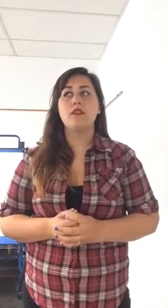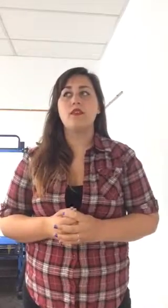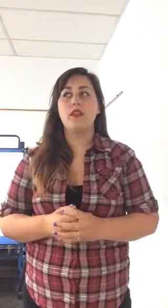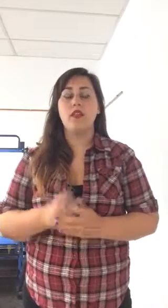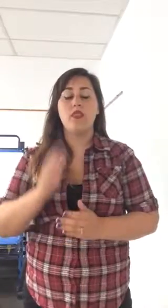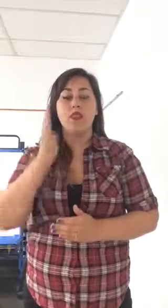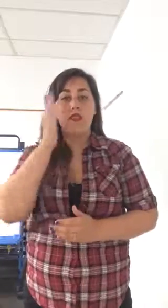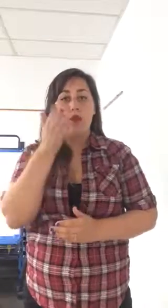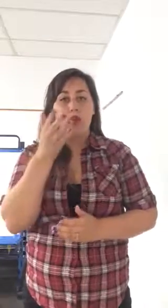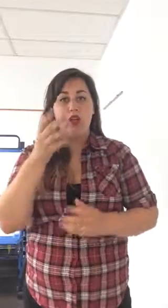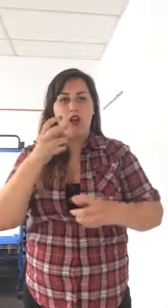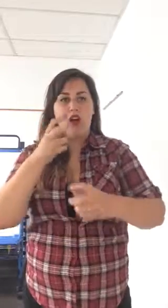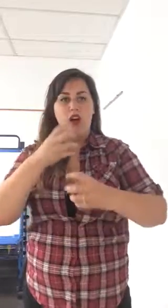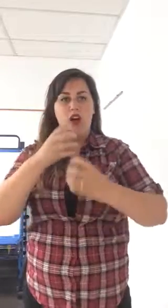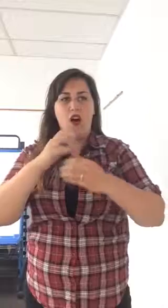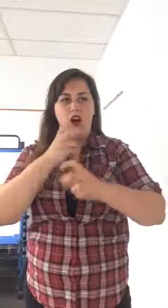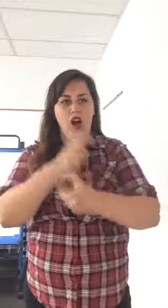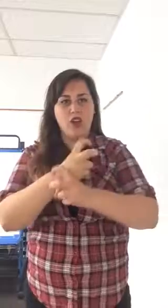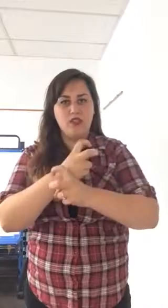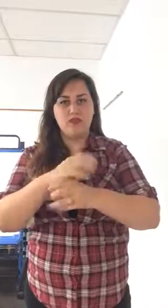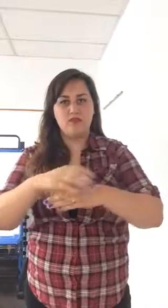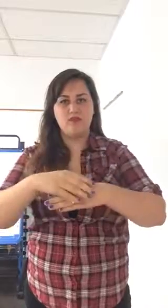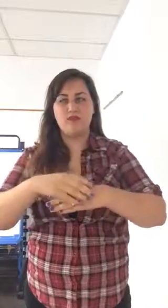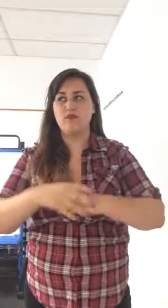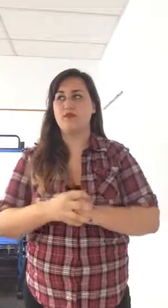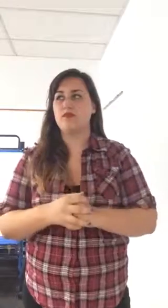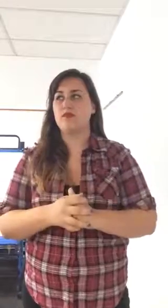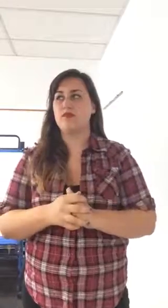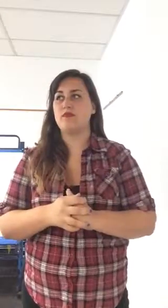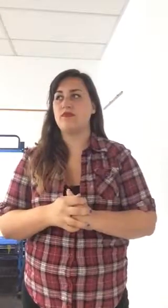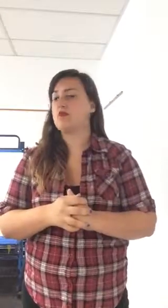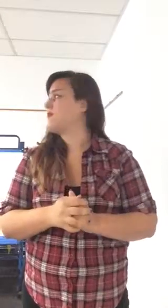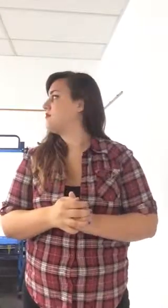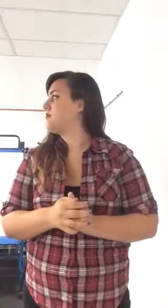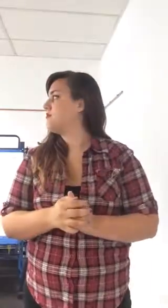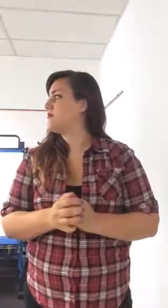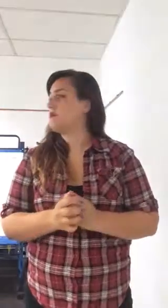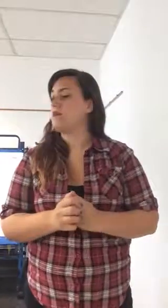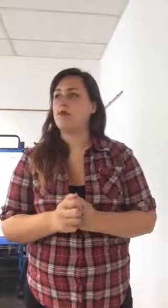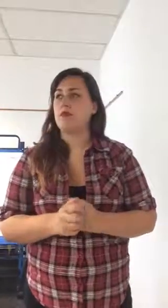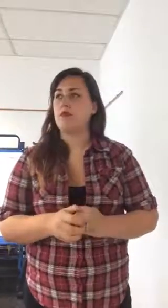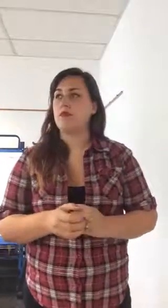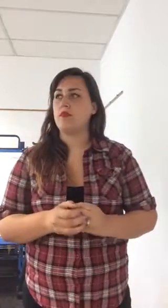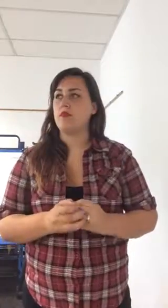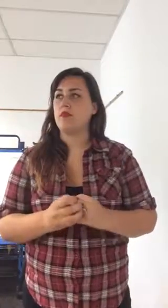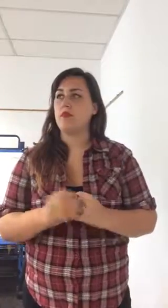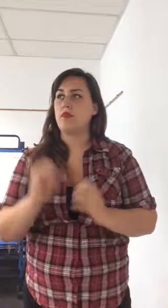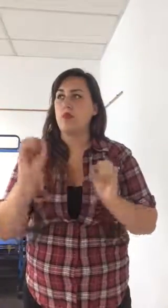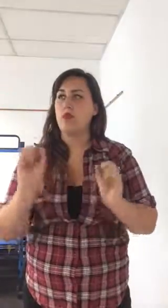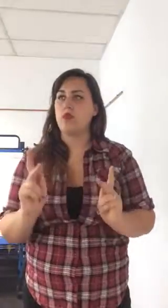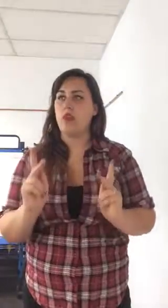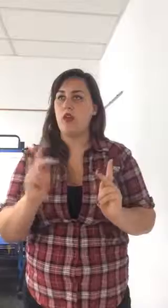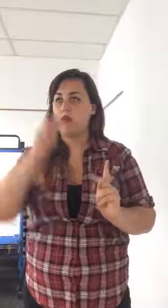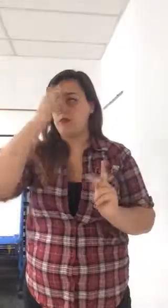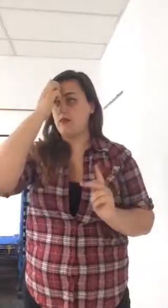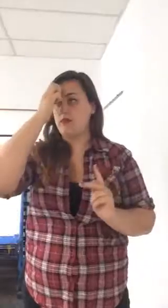harden. That's why rocks are so hard, is because they have minerals in it. Put your chair down. Put your break on chair. Okay, the rocks are so hard because of the mineral content